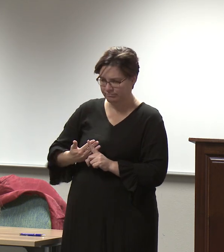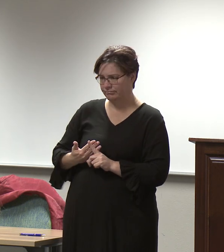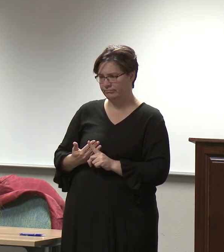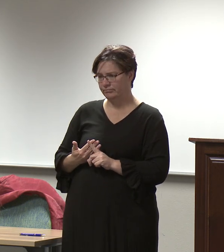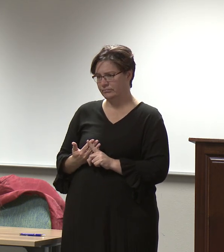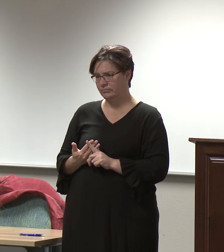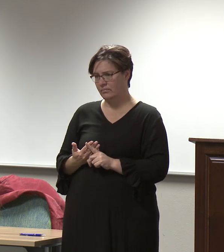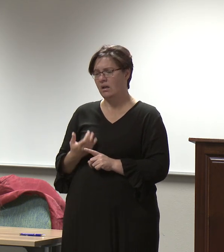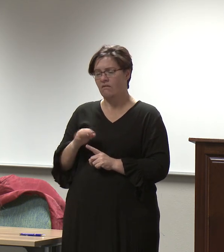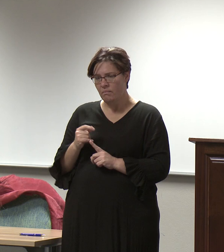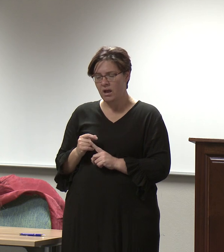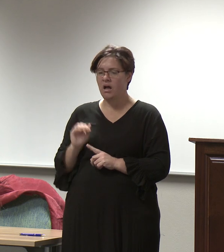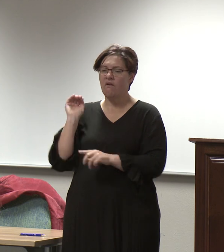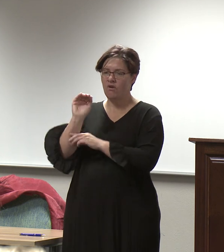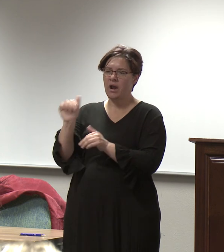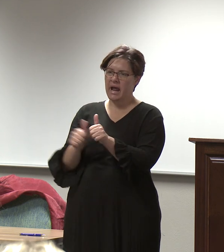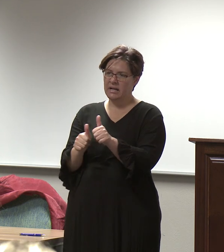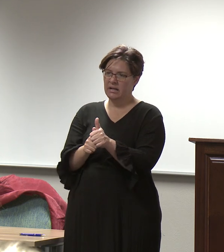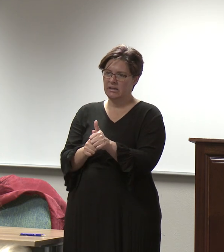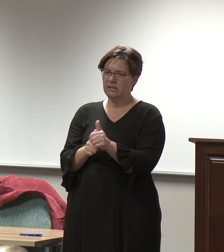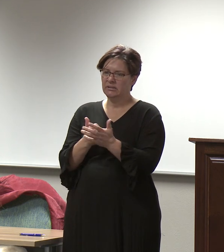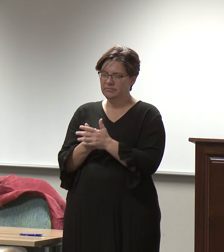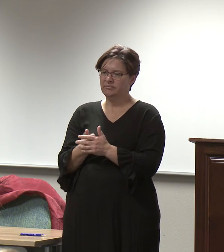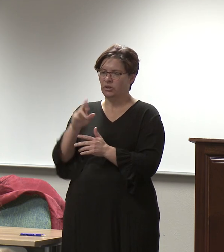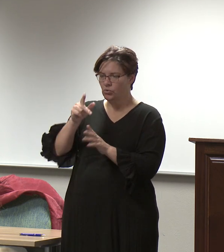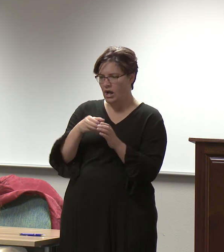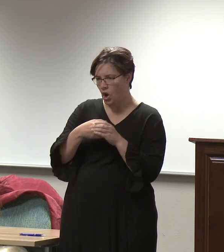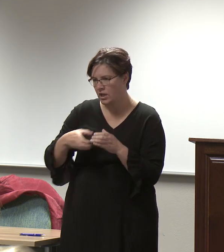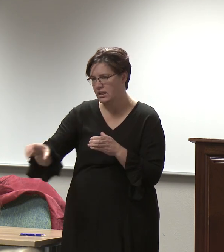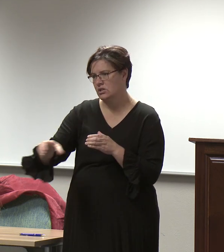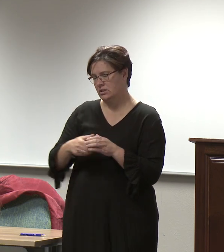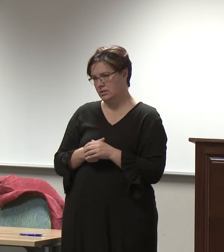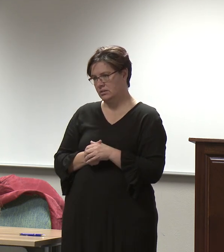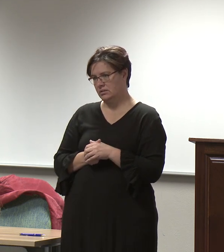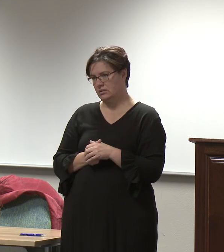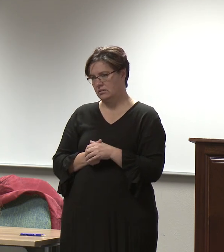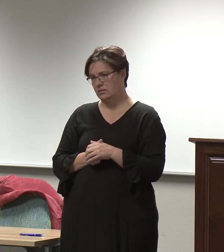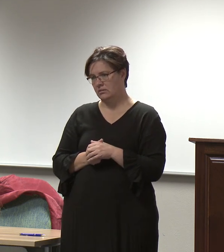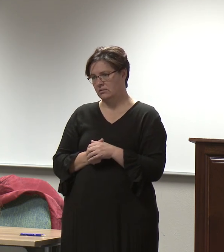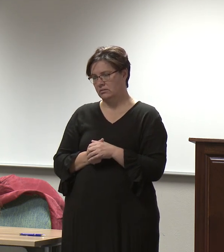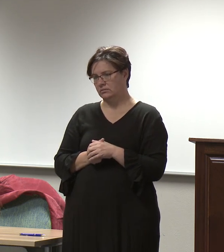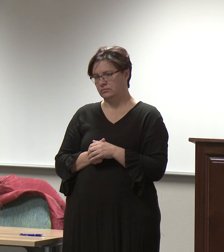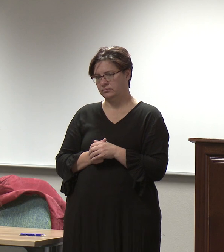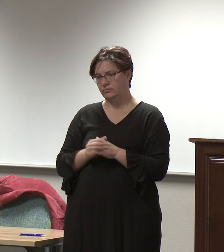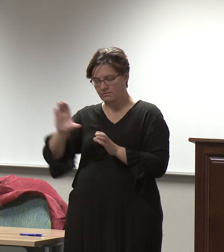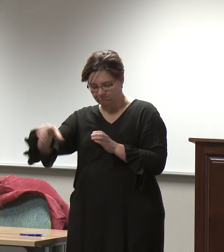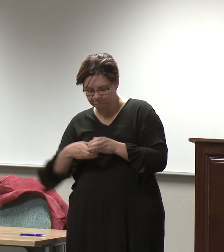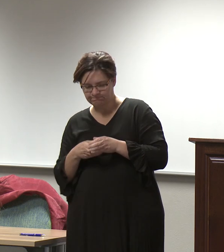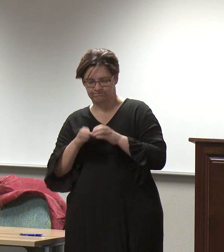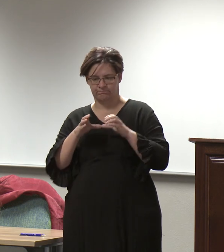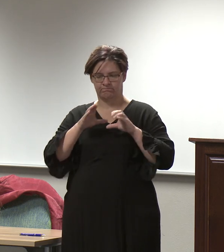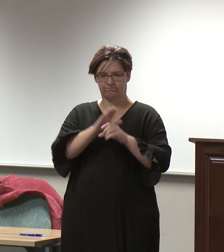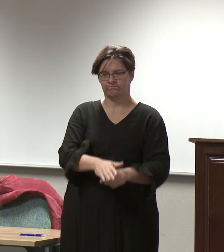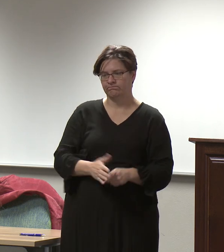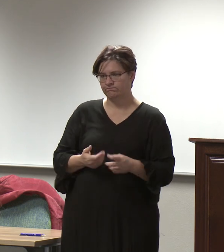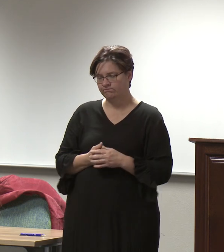for me, foreign aid is really a form of recolonization. And I think development is another concept that